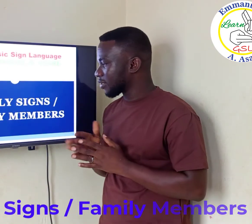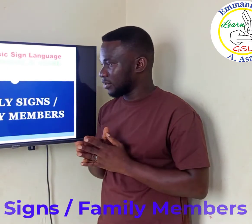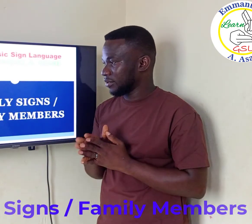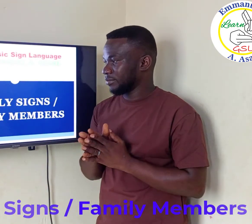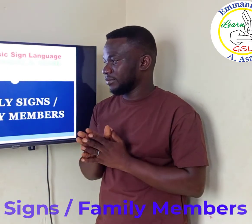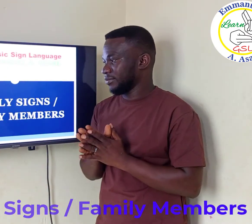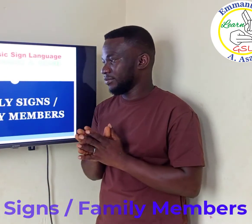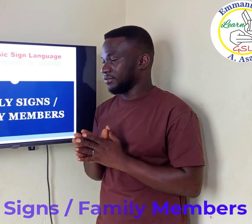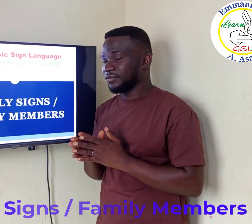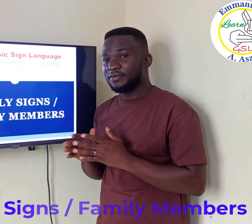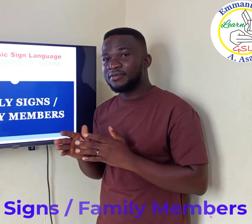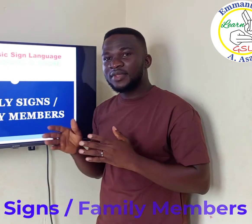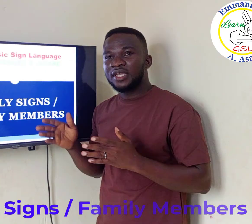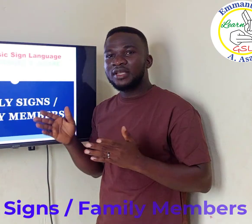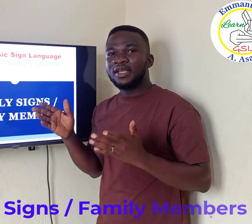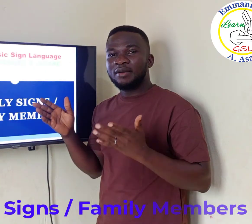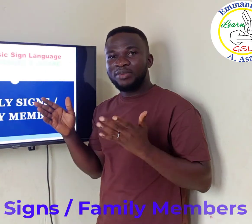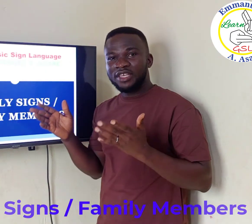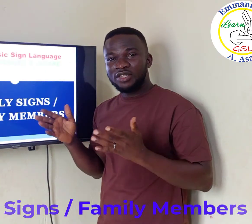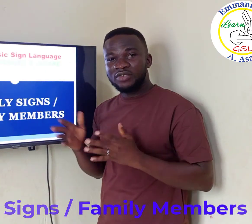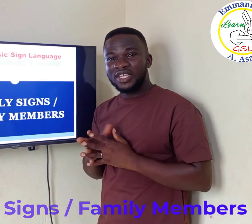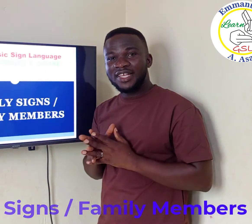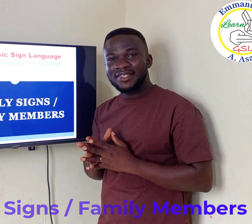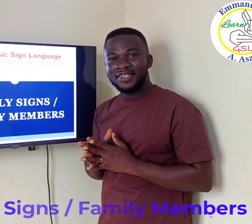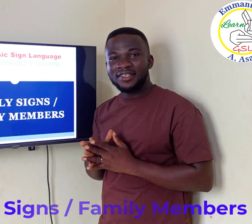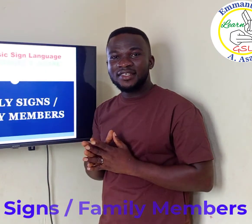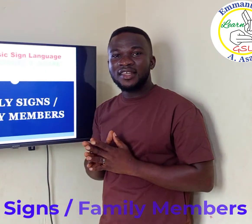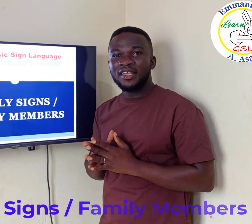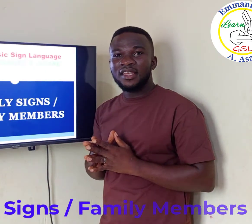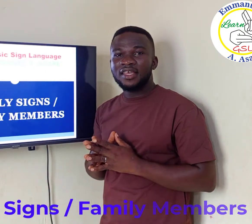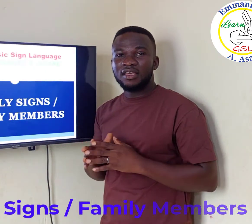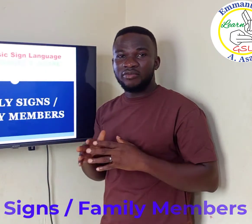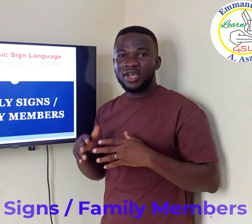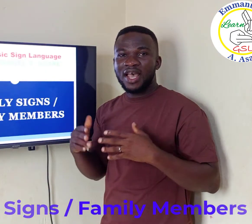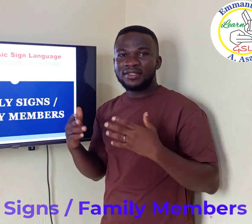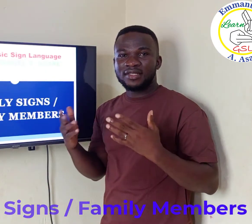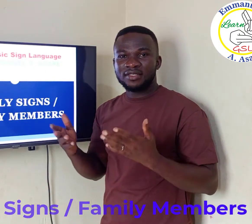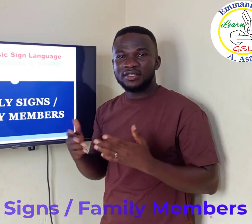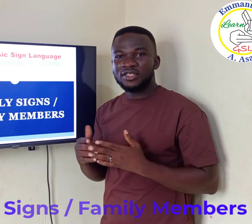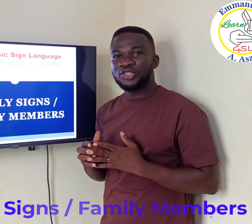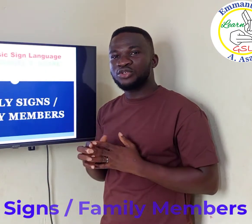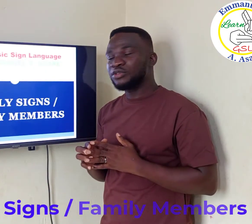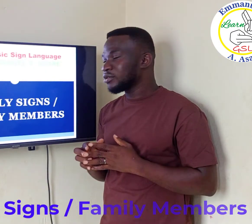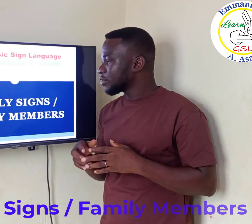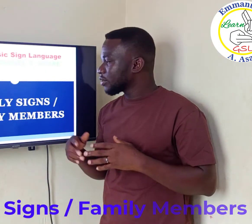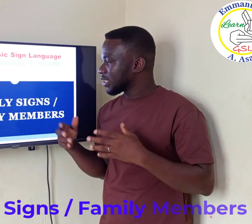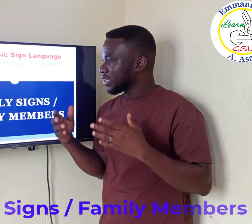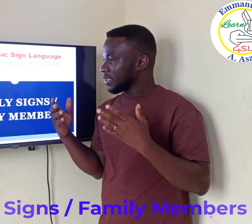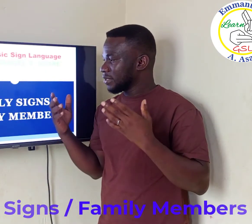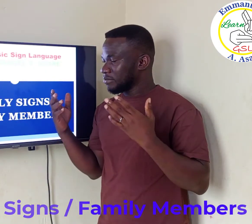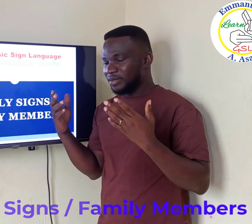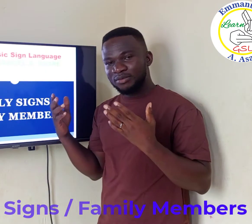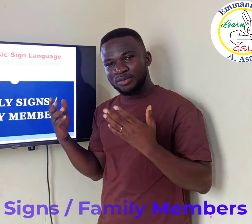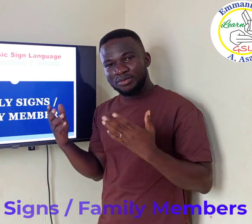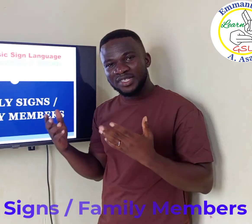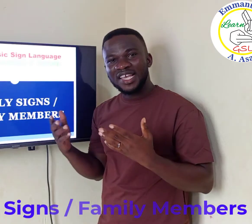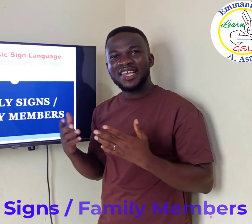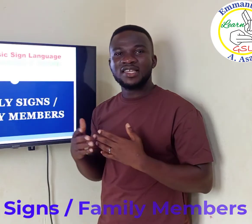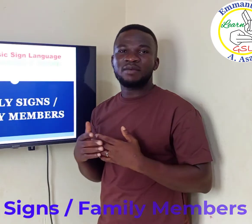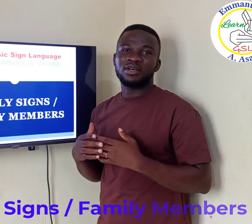members. By the end of the lesson, if you are asked to sign about